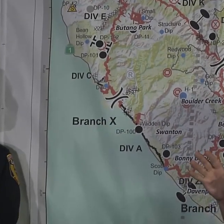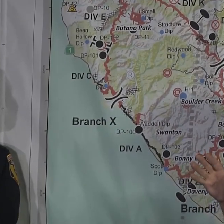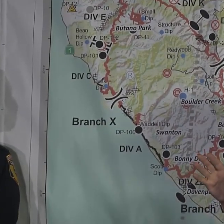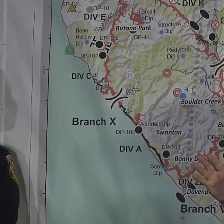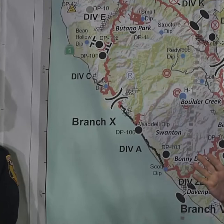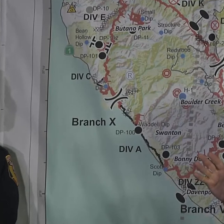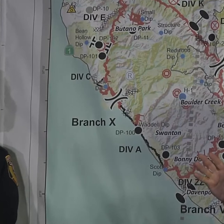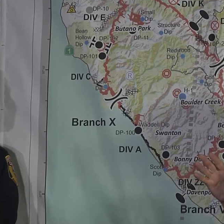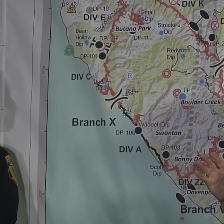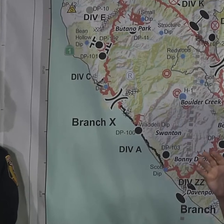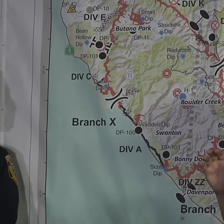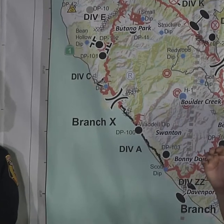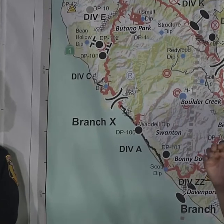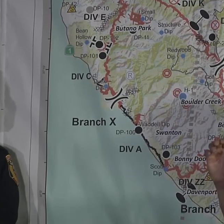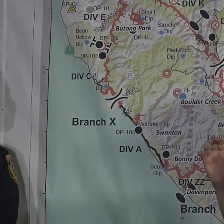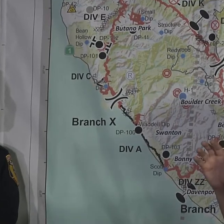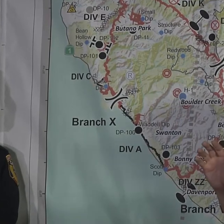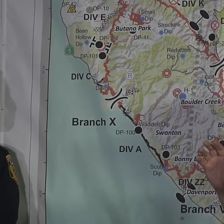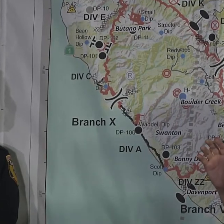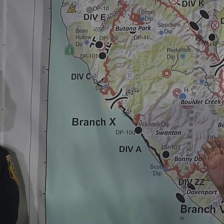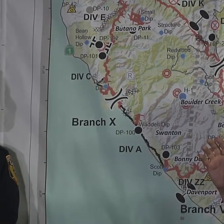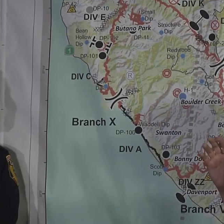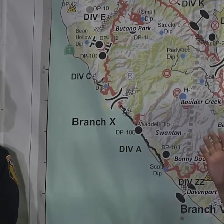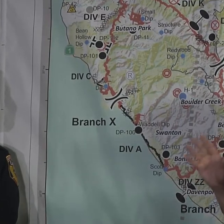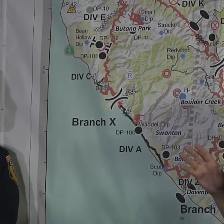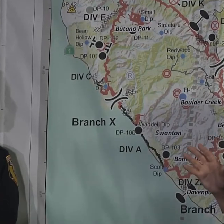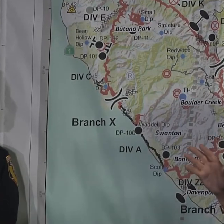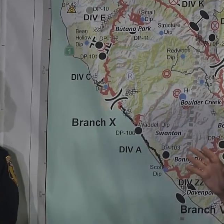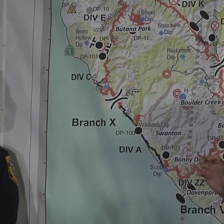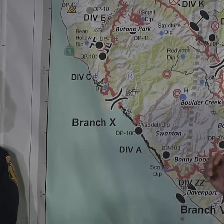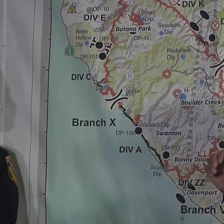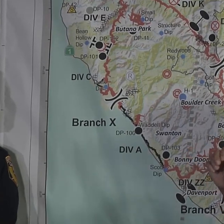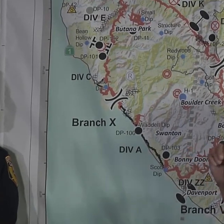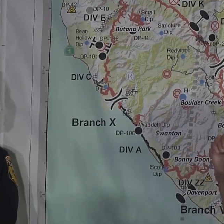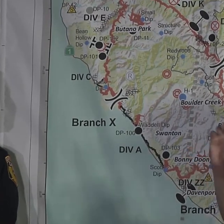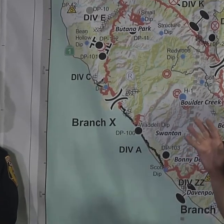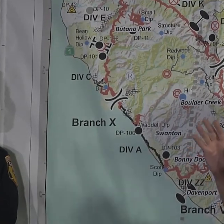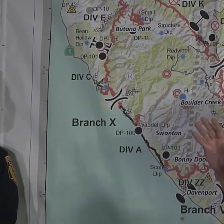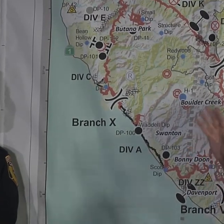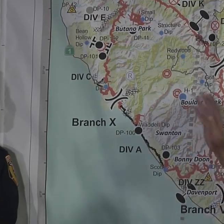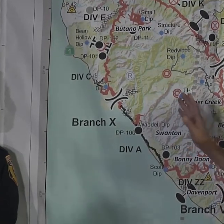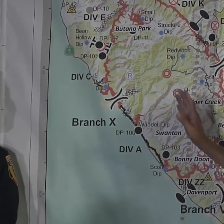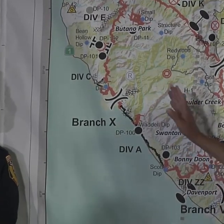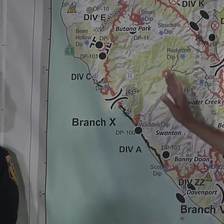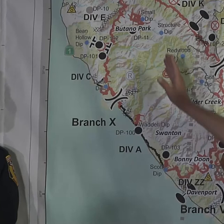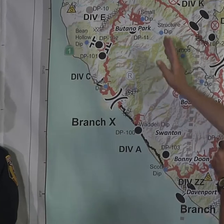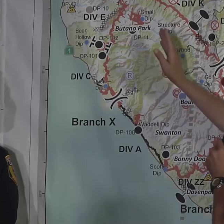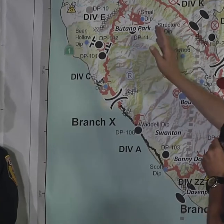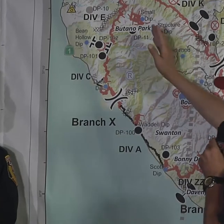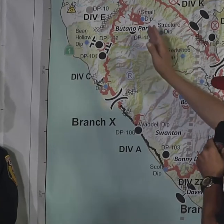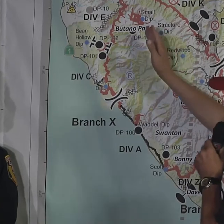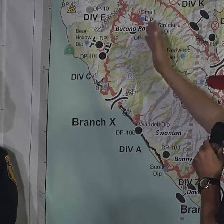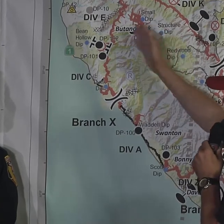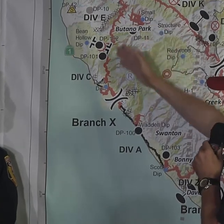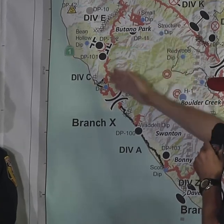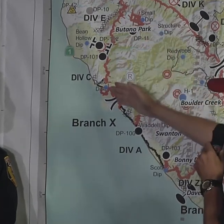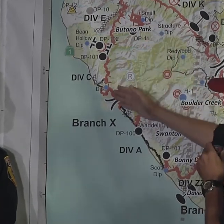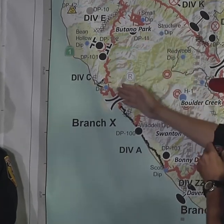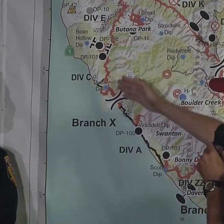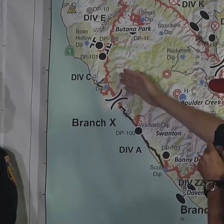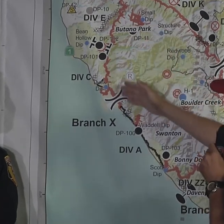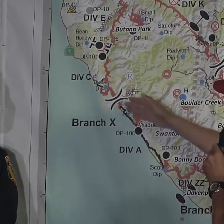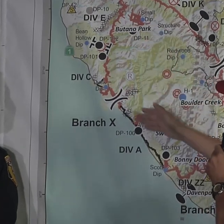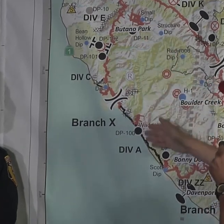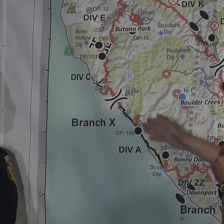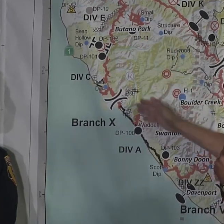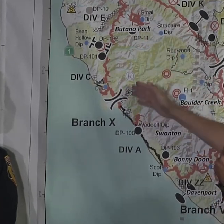very good direct control line in, which is going to protect the community of Pescadero and put that in a really good spot for protection. Down the